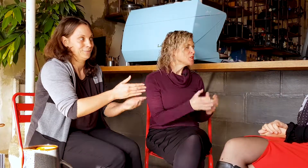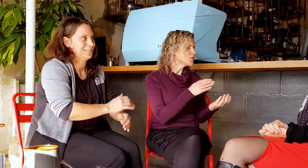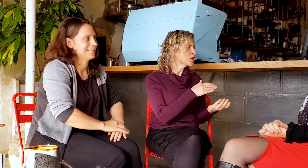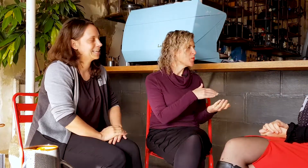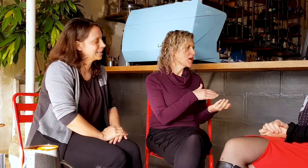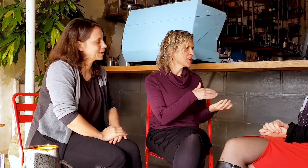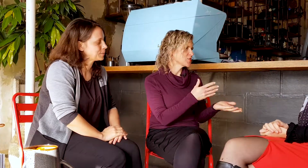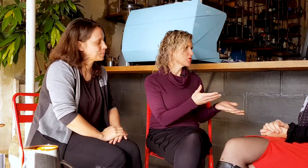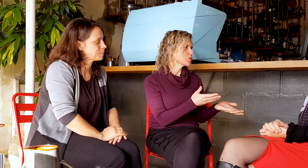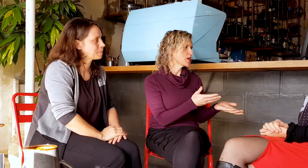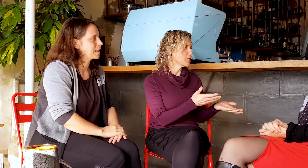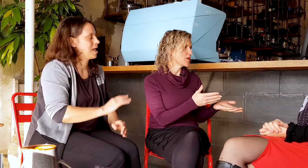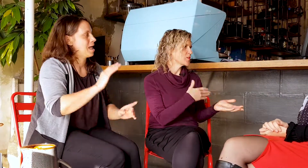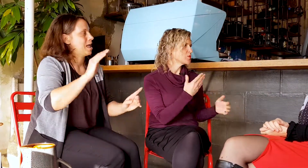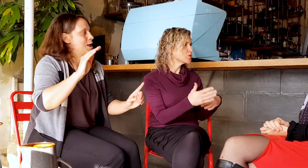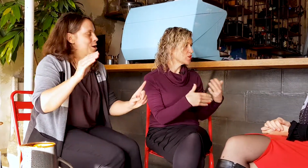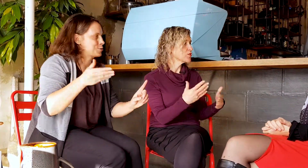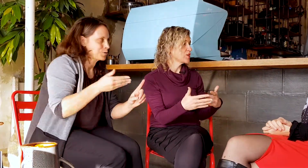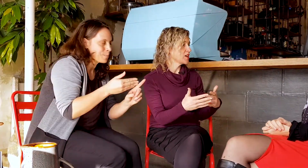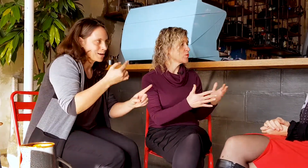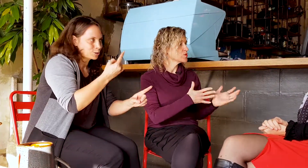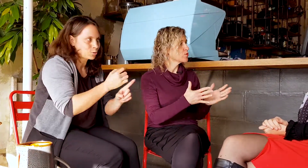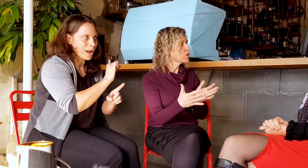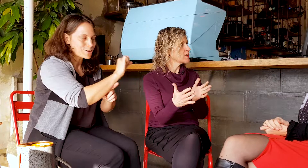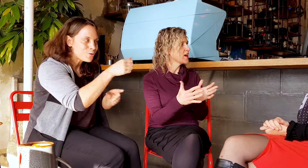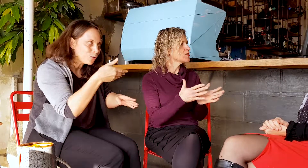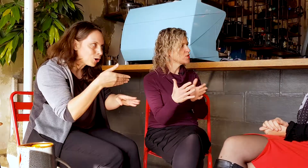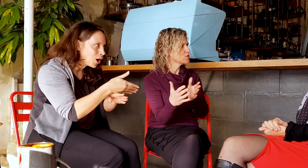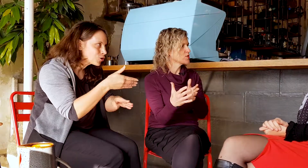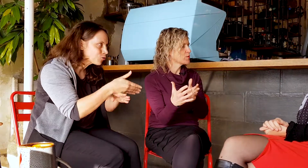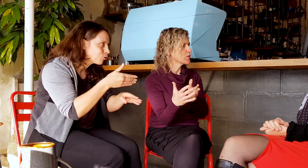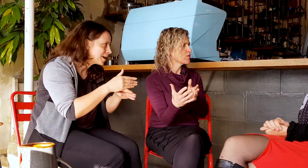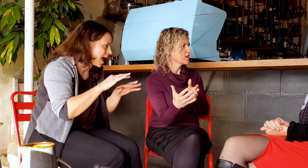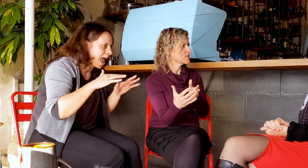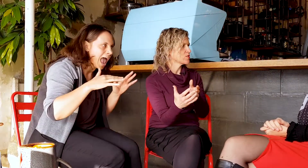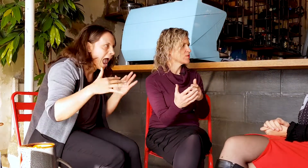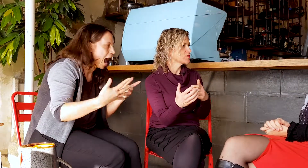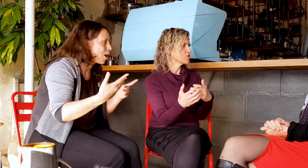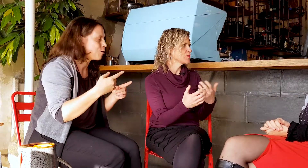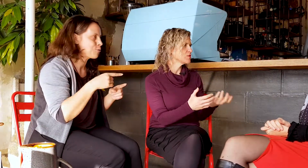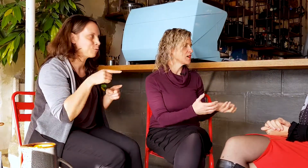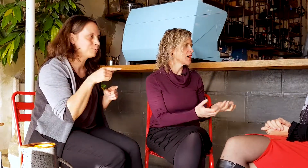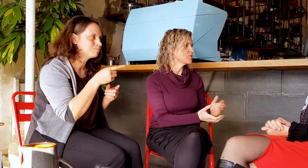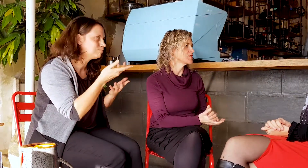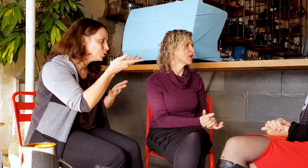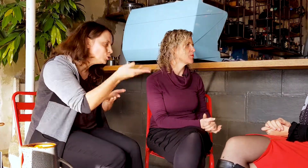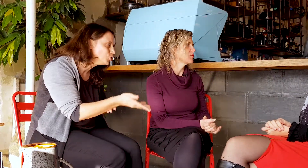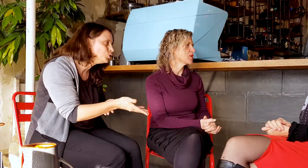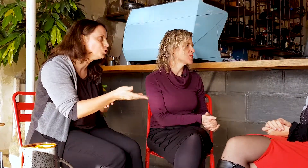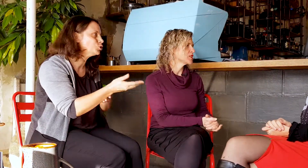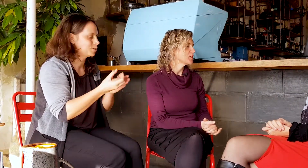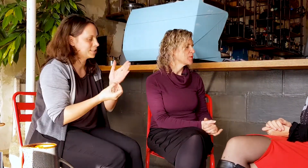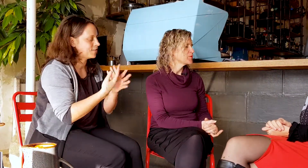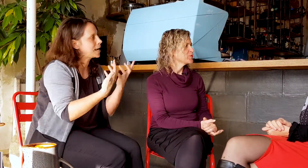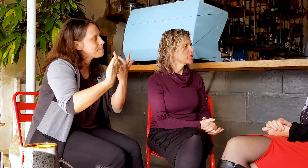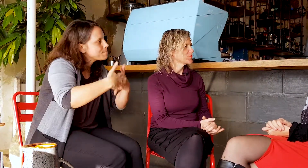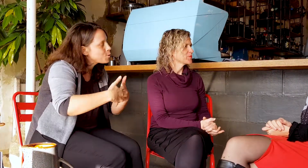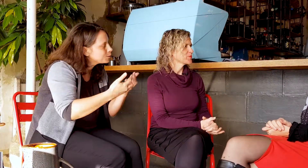if we go back to sort of talking about your career, sort of how did you sort of progress on to developing Merge?